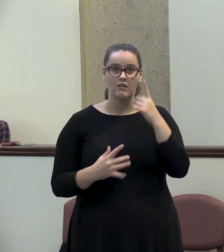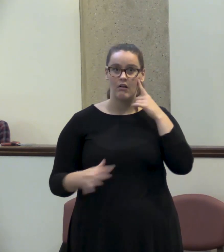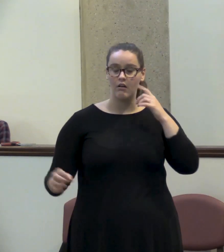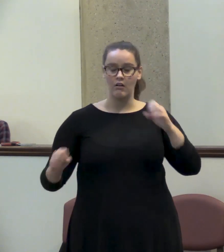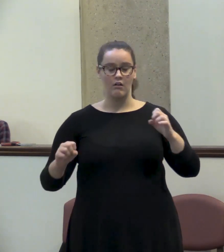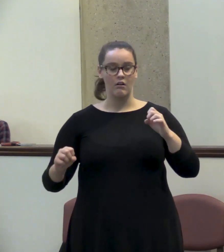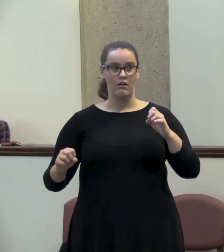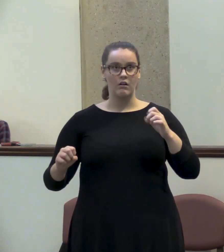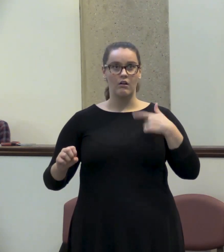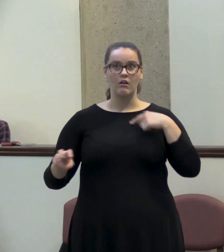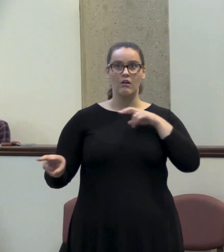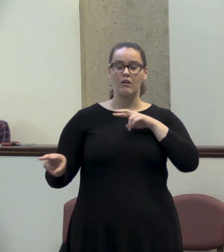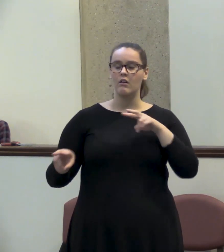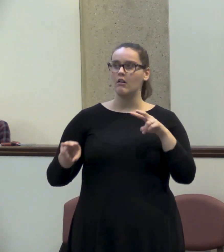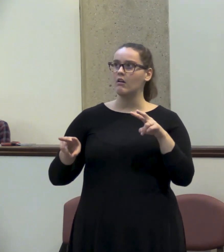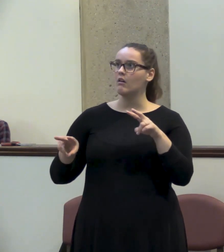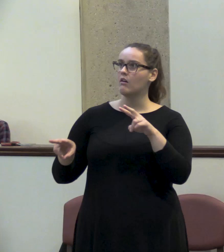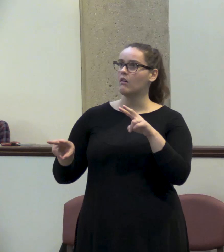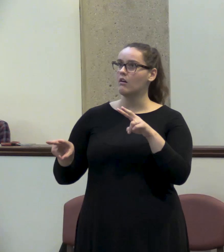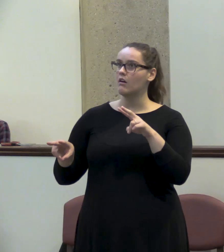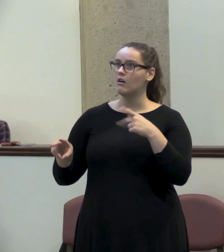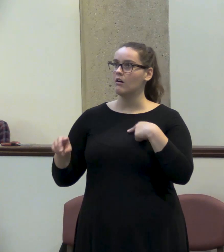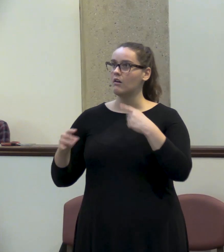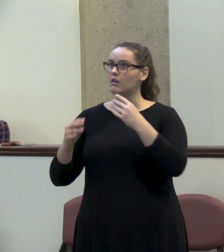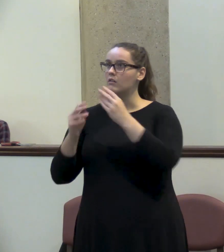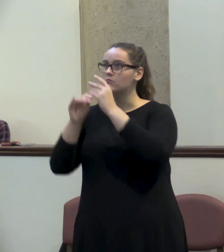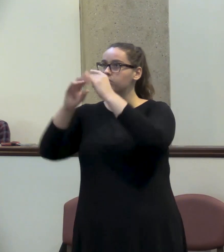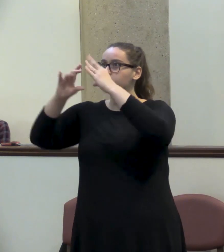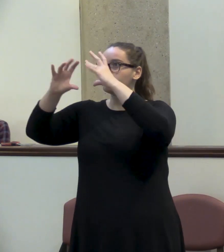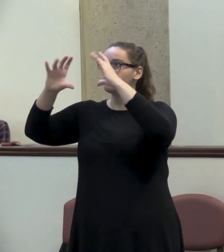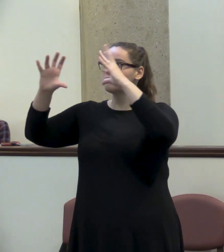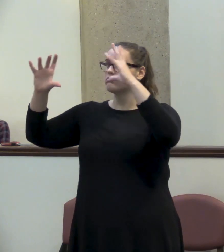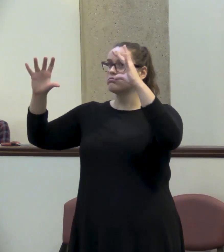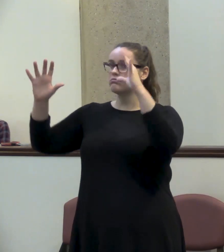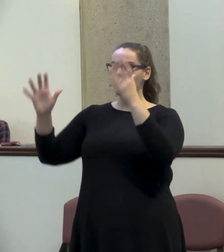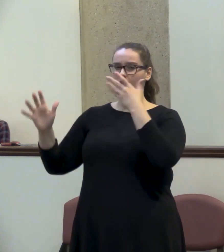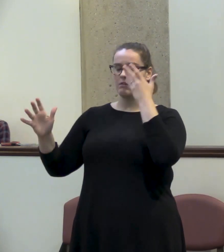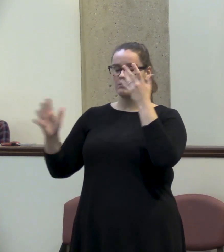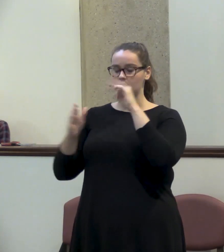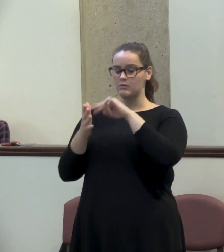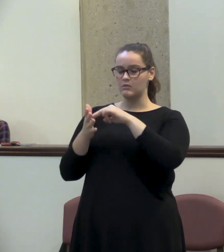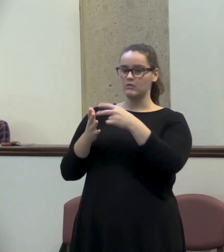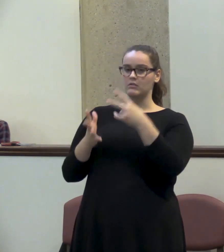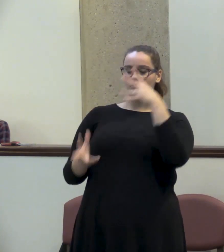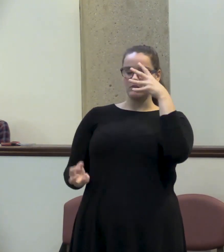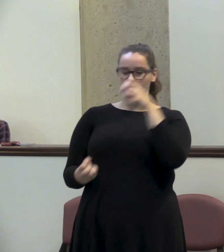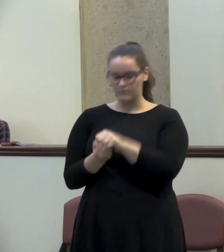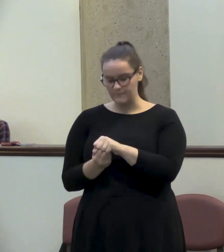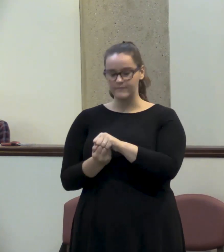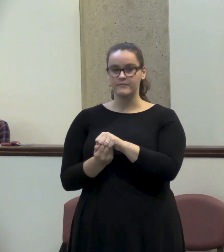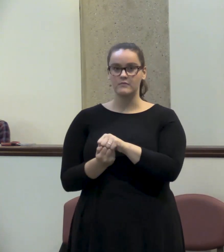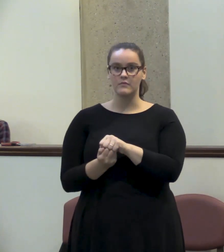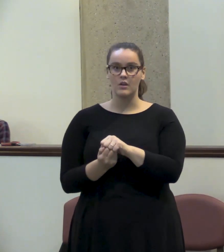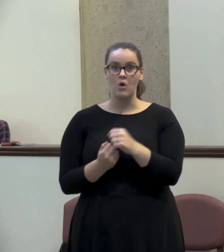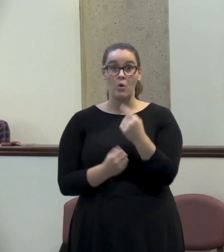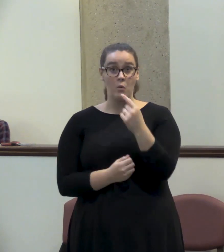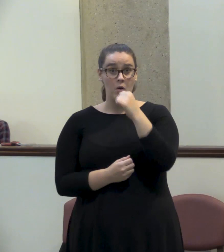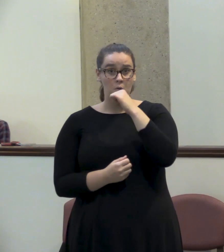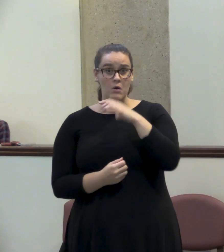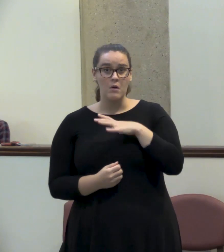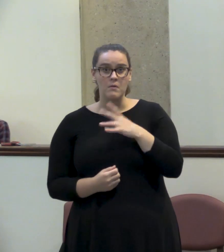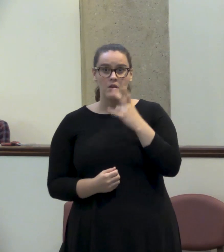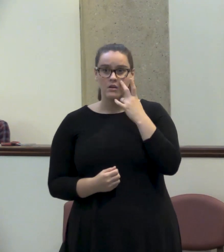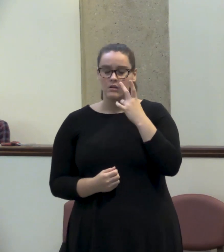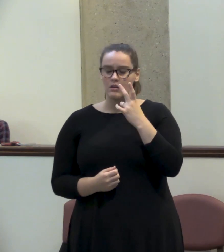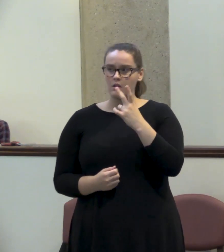huge cloud of dark black smoke and fumes that made them faint. One neighbor said that she could see the mushroom